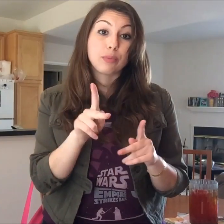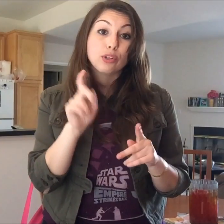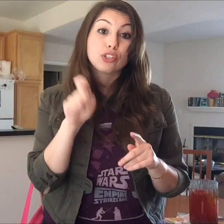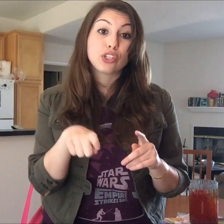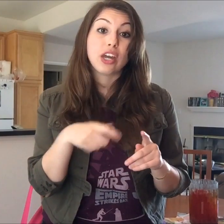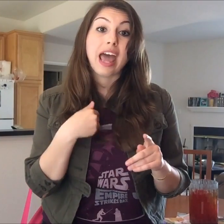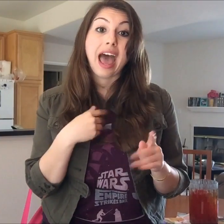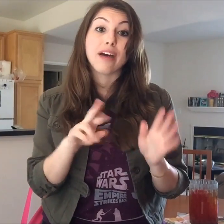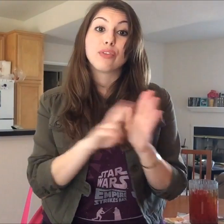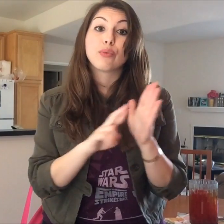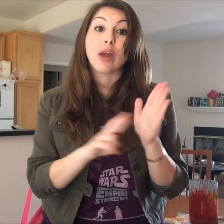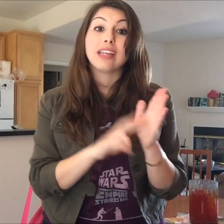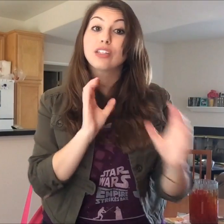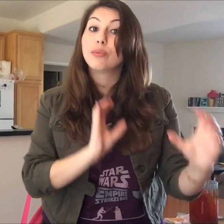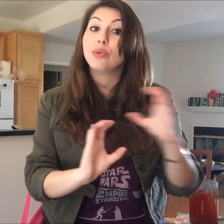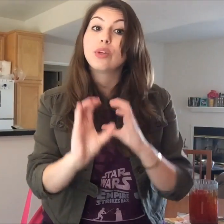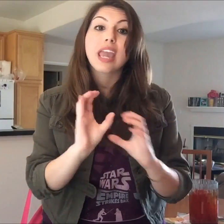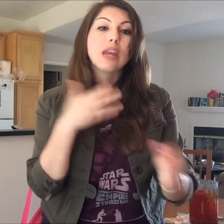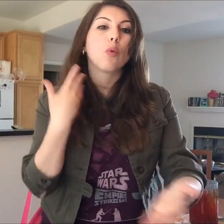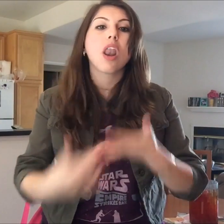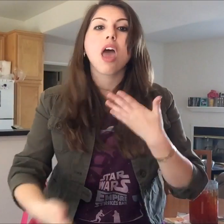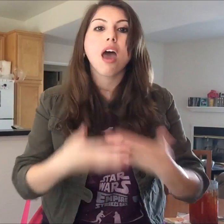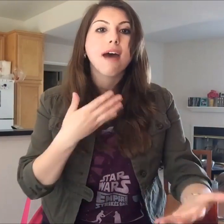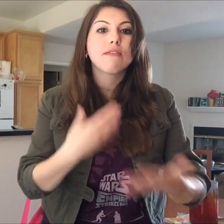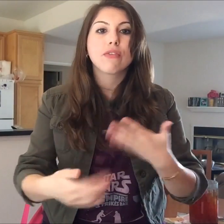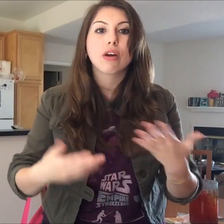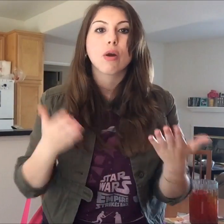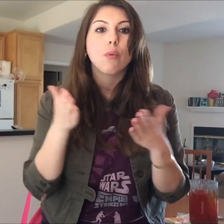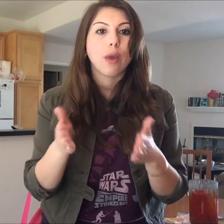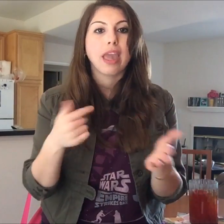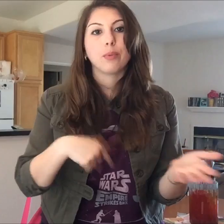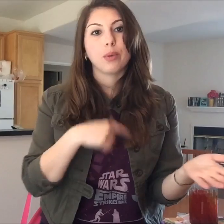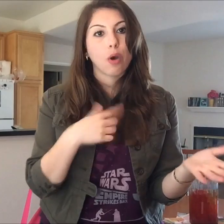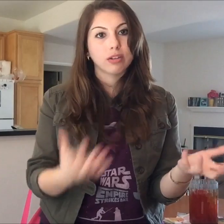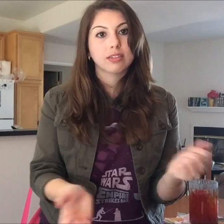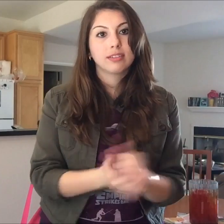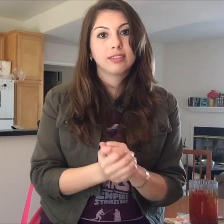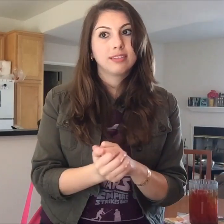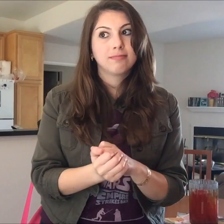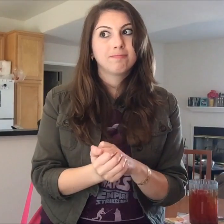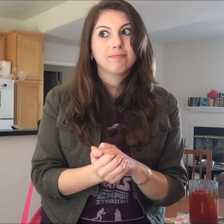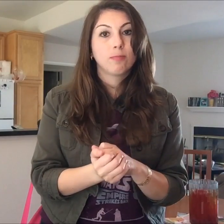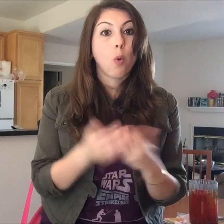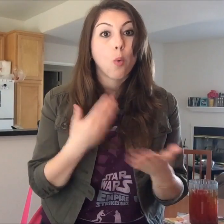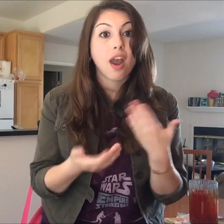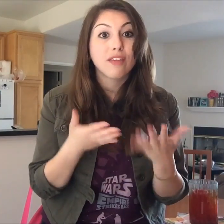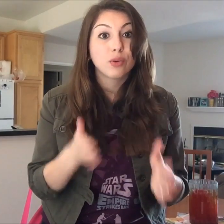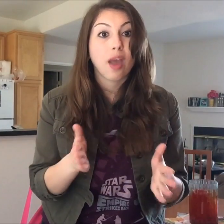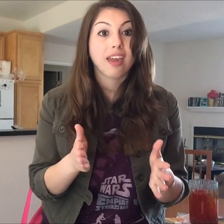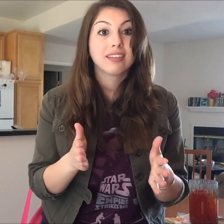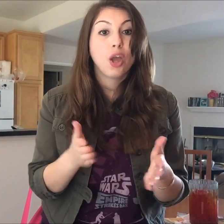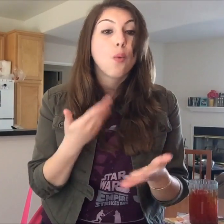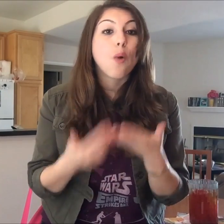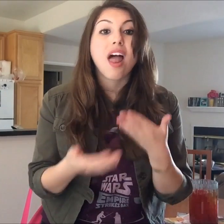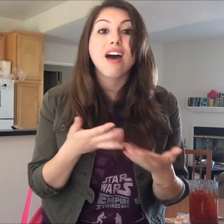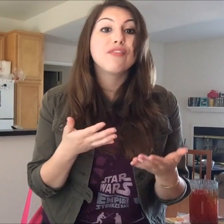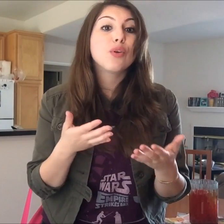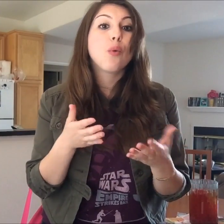people should have the right to communicate in whatever way we want. Whatever